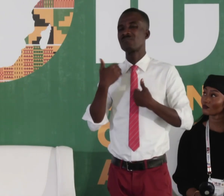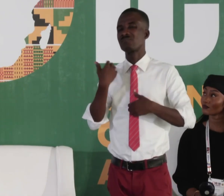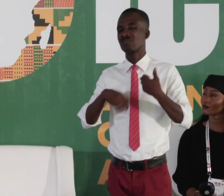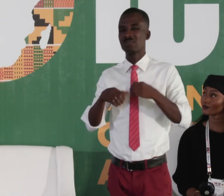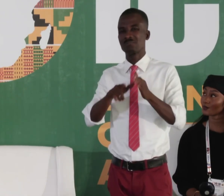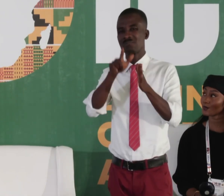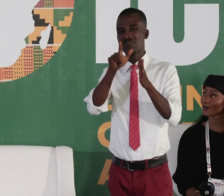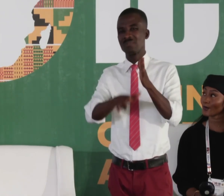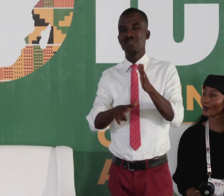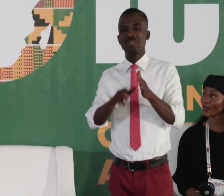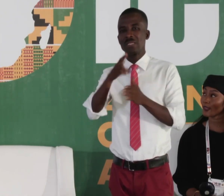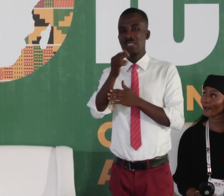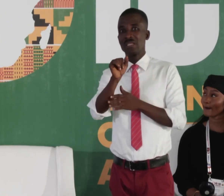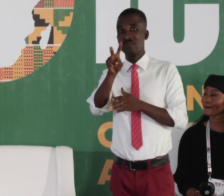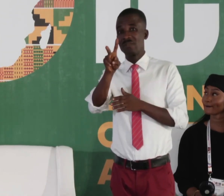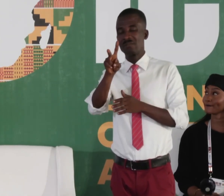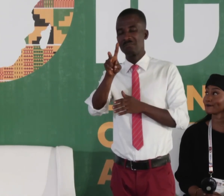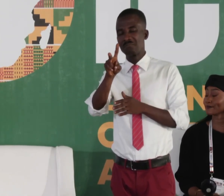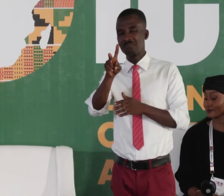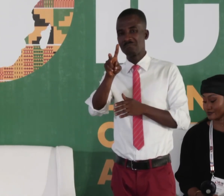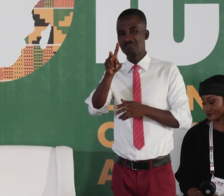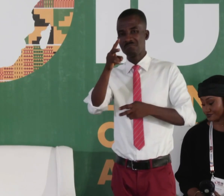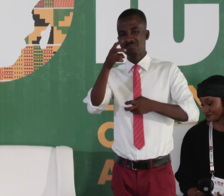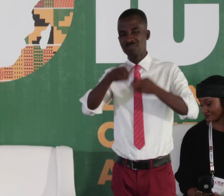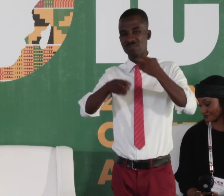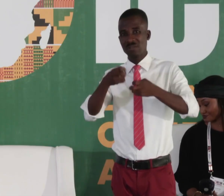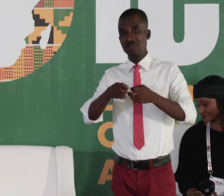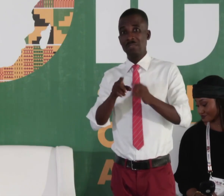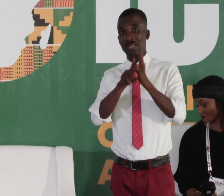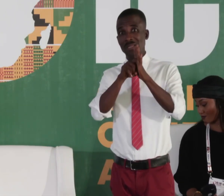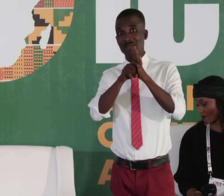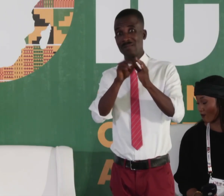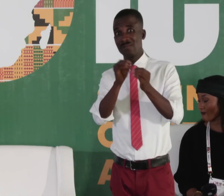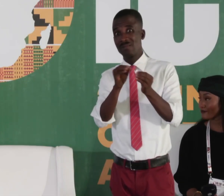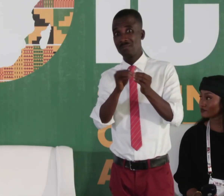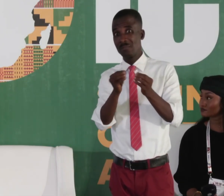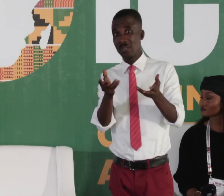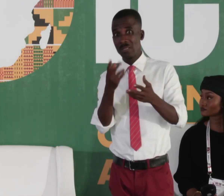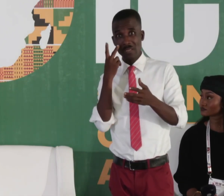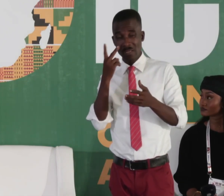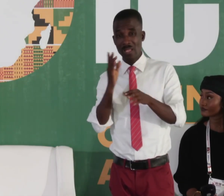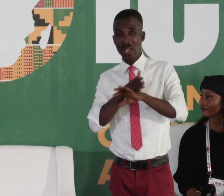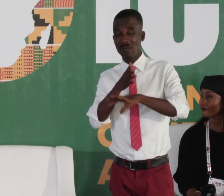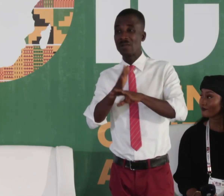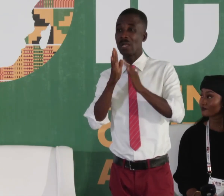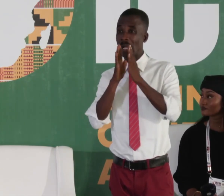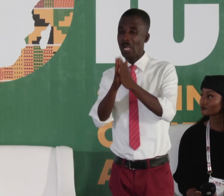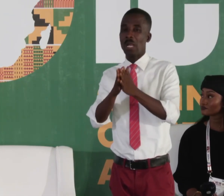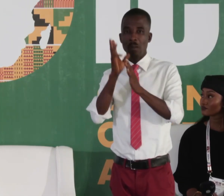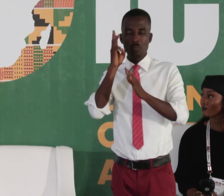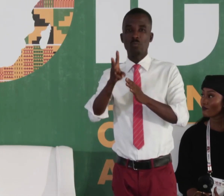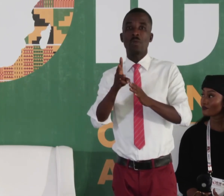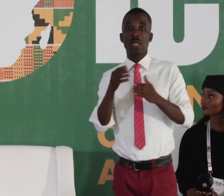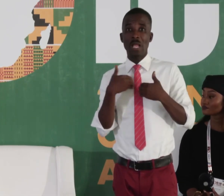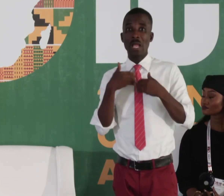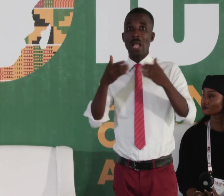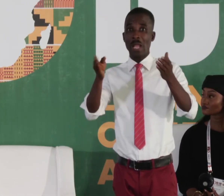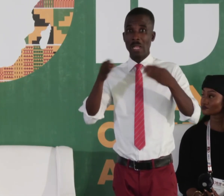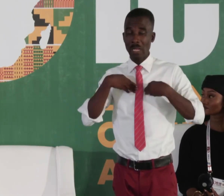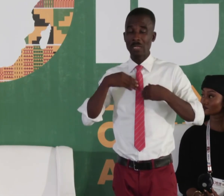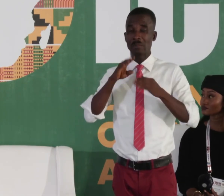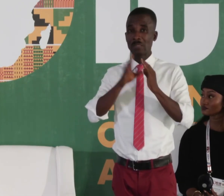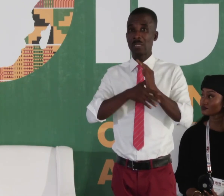of HIV viral load. And we saw, after asking, that will you be willing to recommend